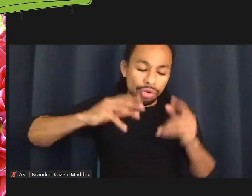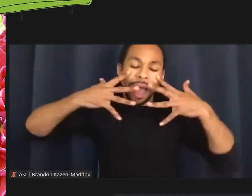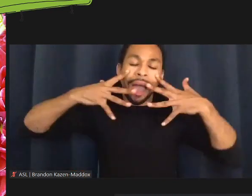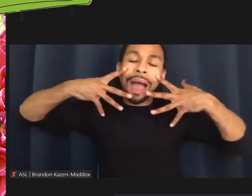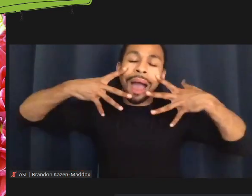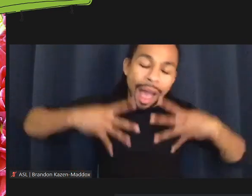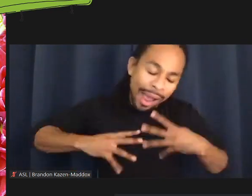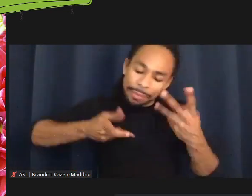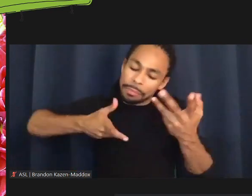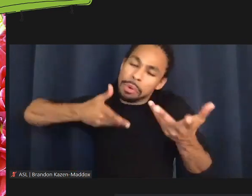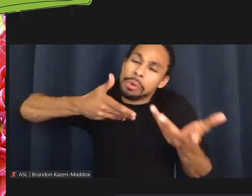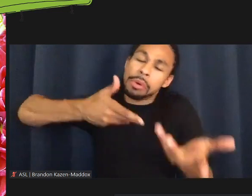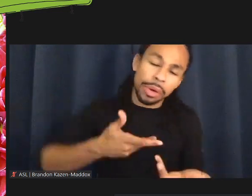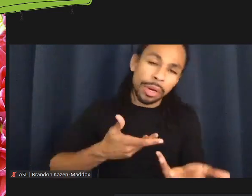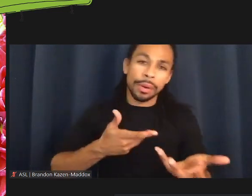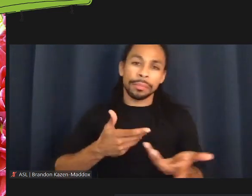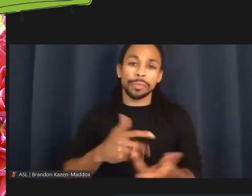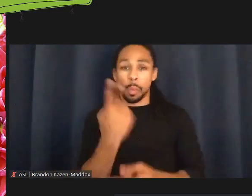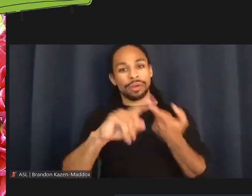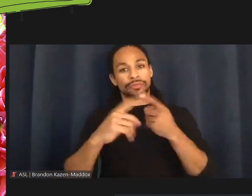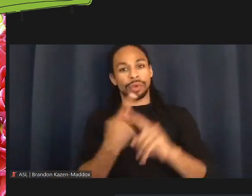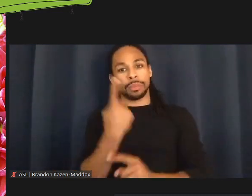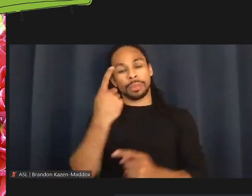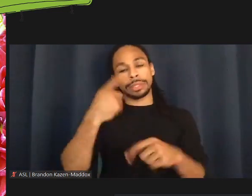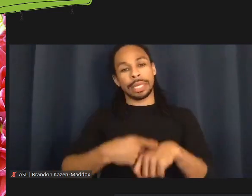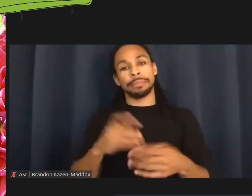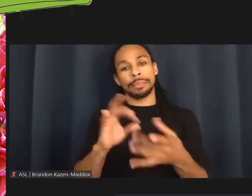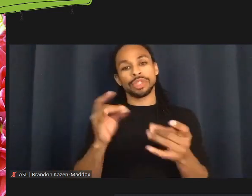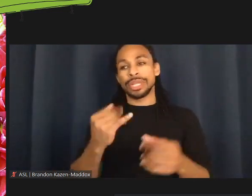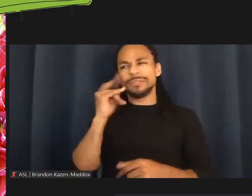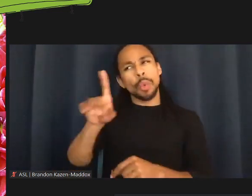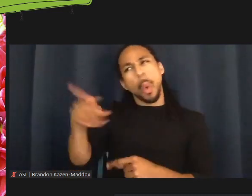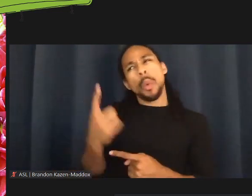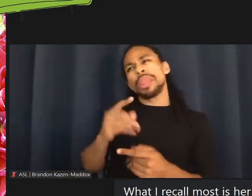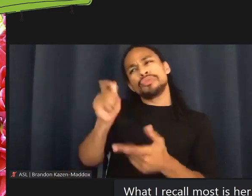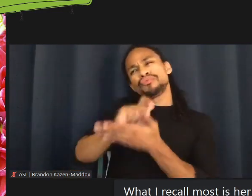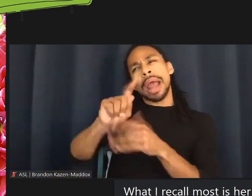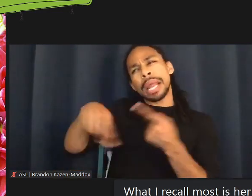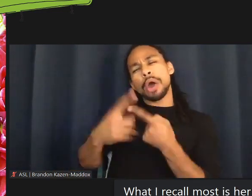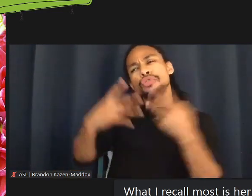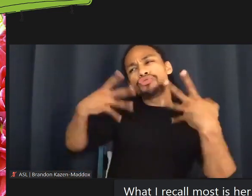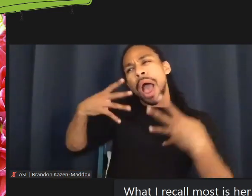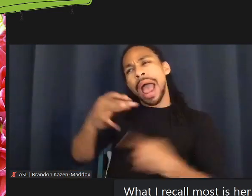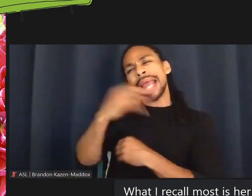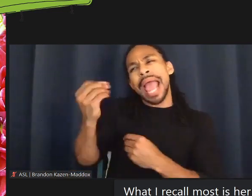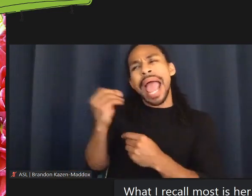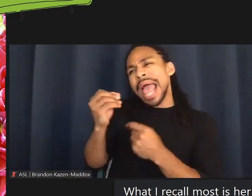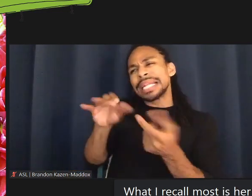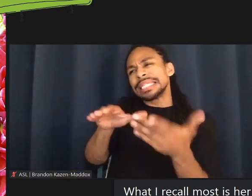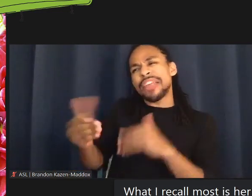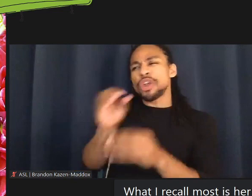once mentioned. If you only write about crying and death, nobody will buy your books.